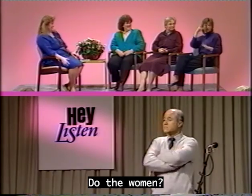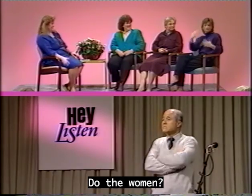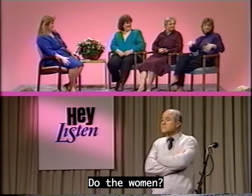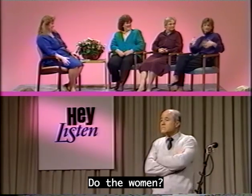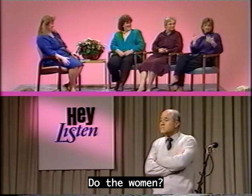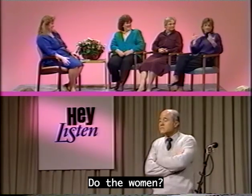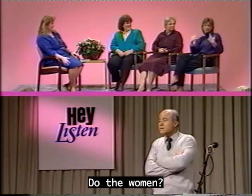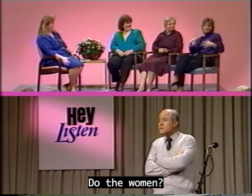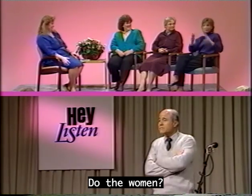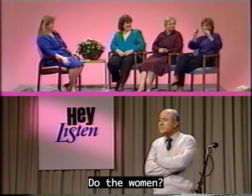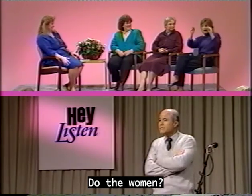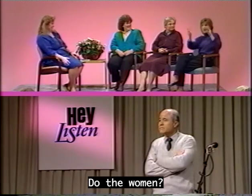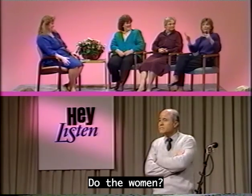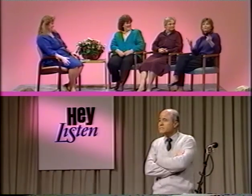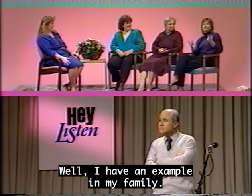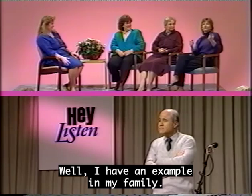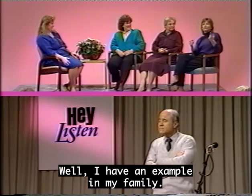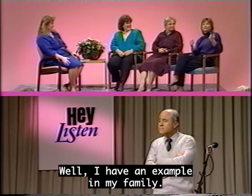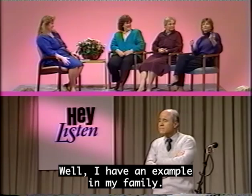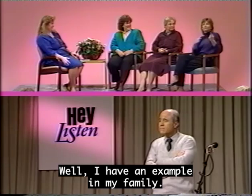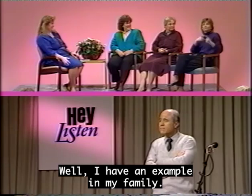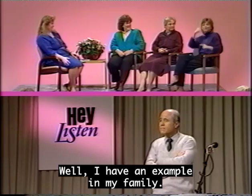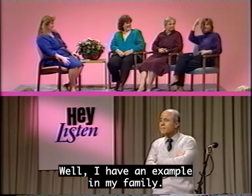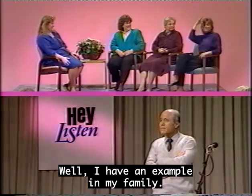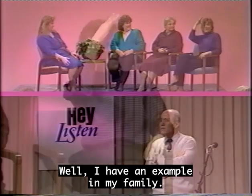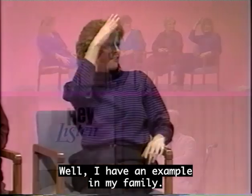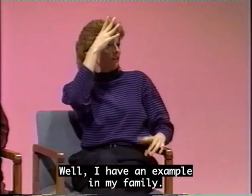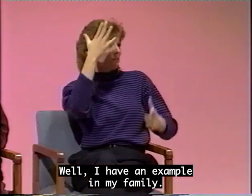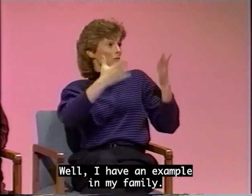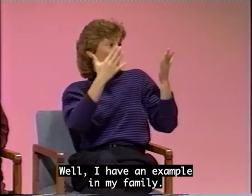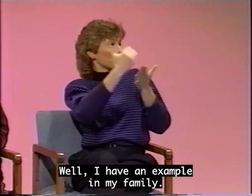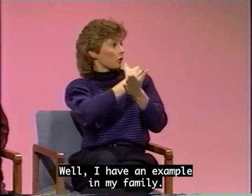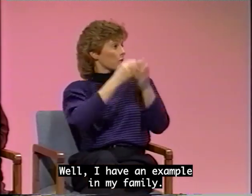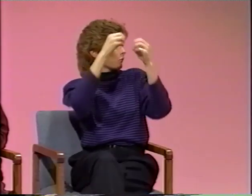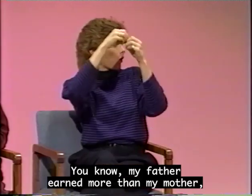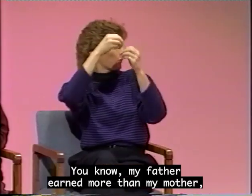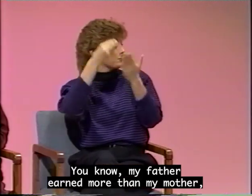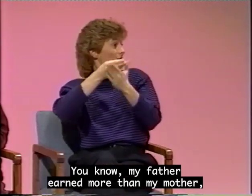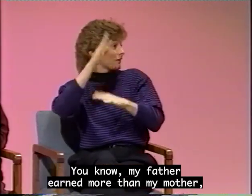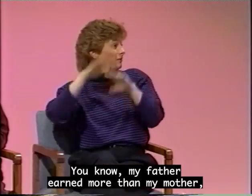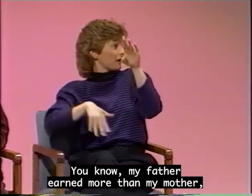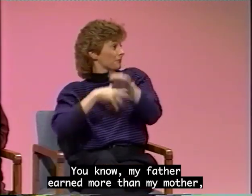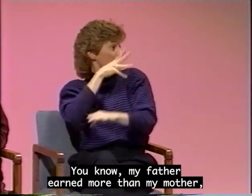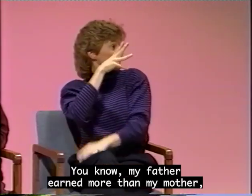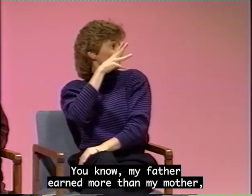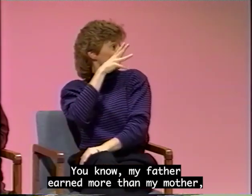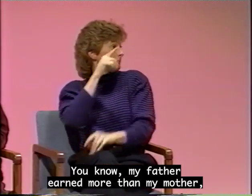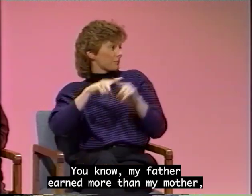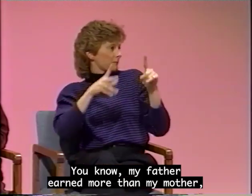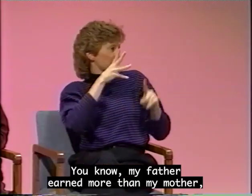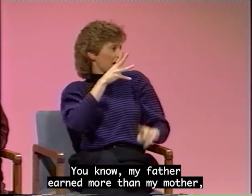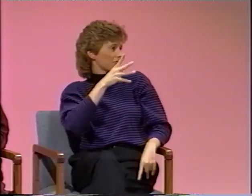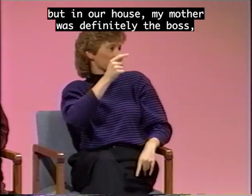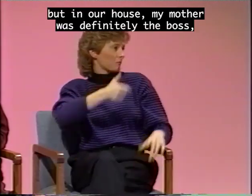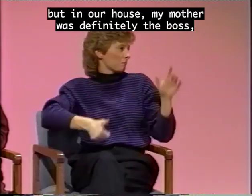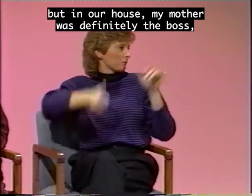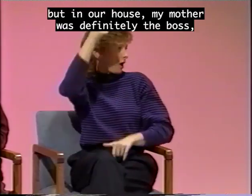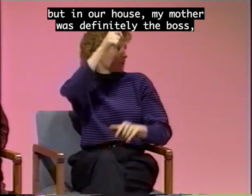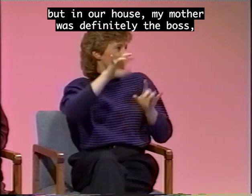women? Well, I have an example in my family. My father earned more than my mother, But in our house,